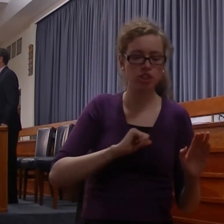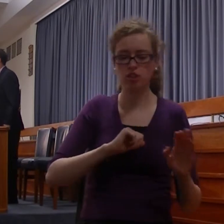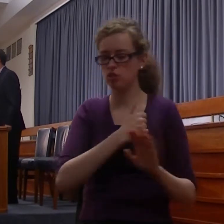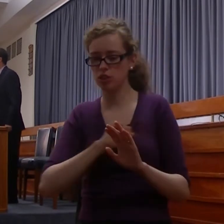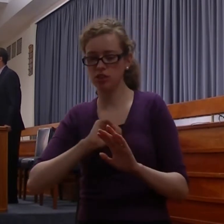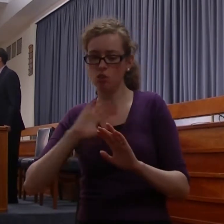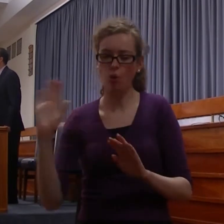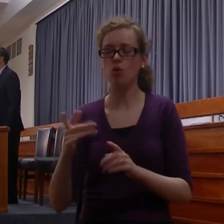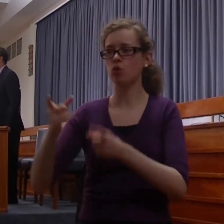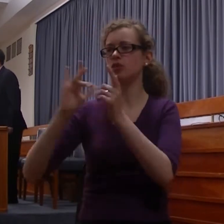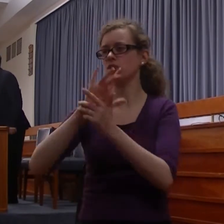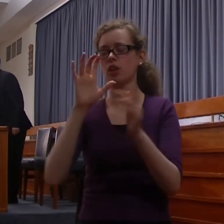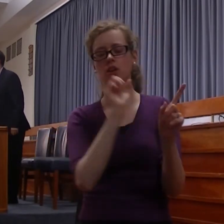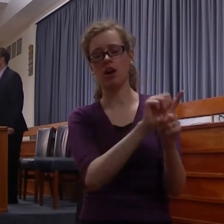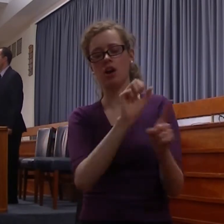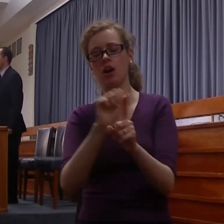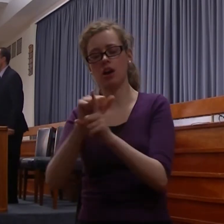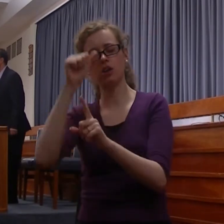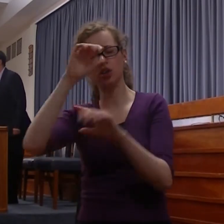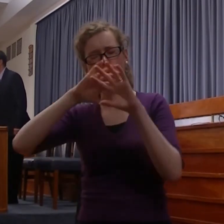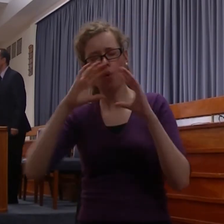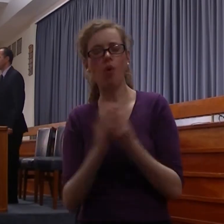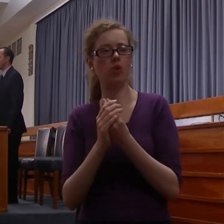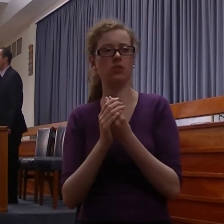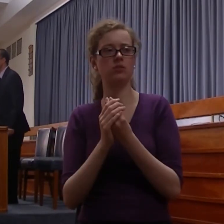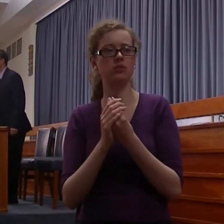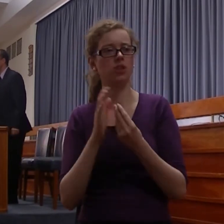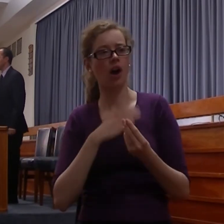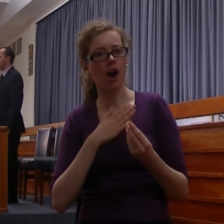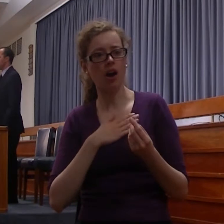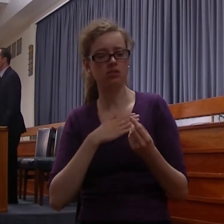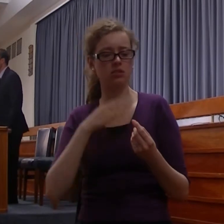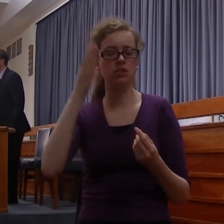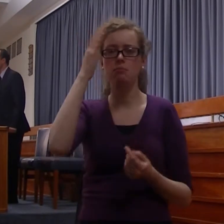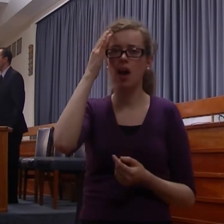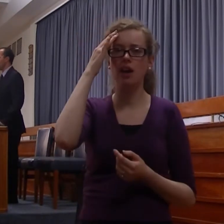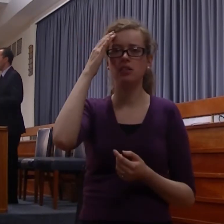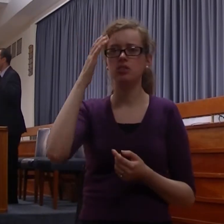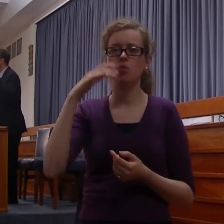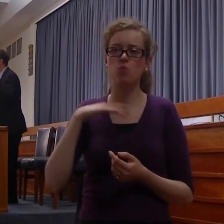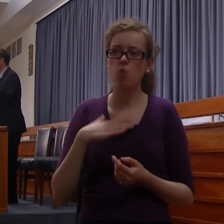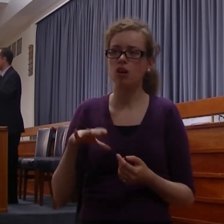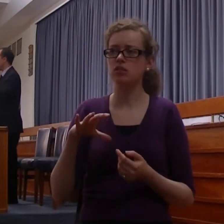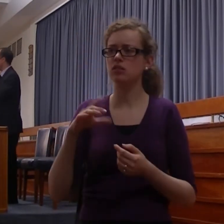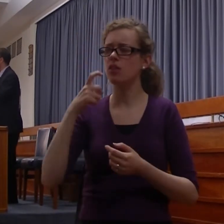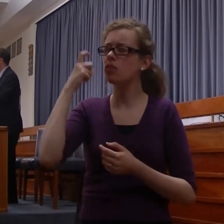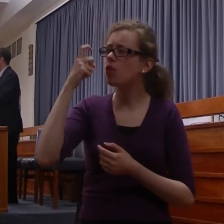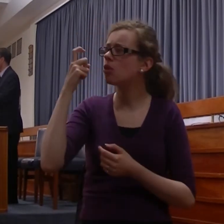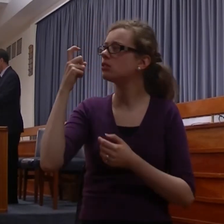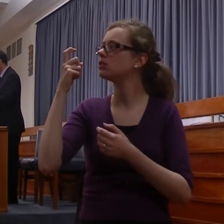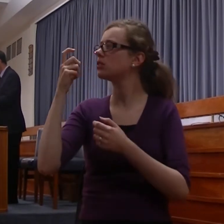every person, every single person. Either you are a believer or a non-believer, the Lord knows